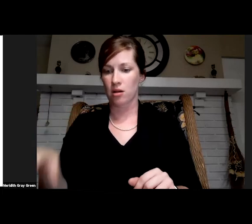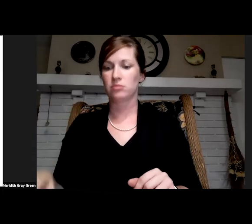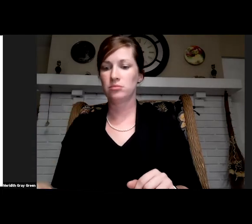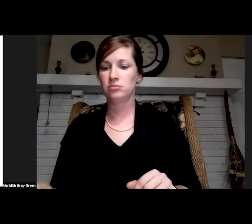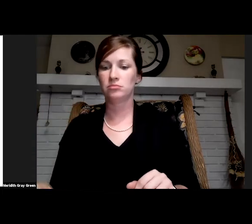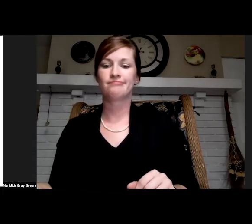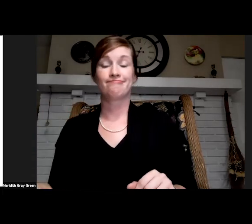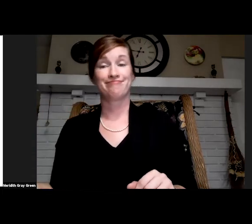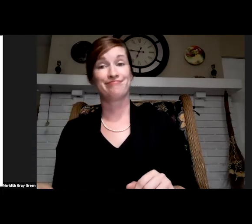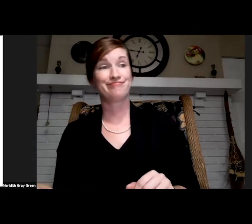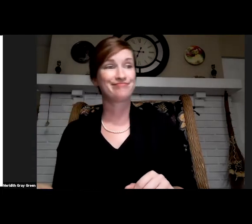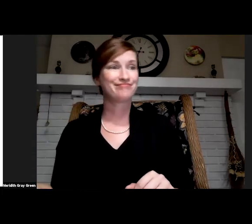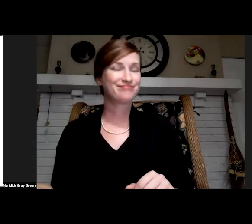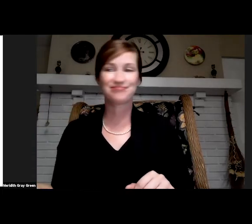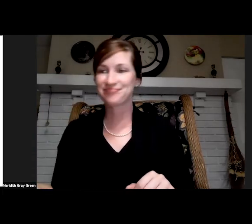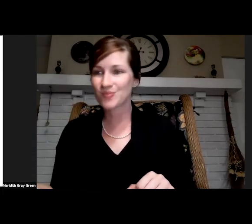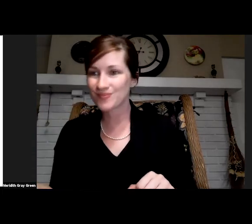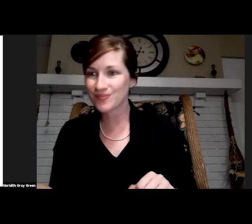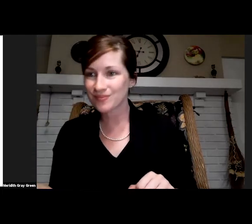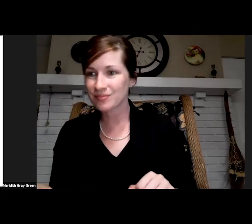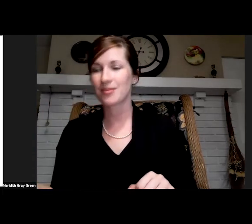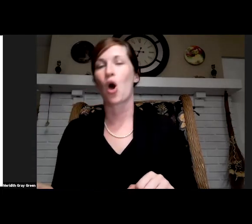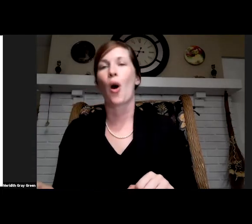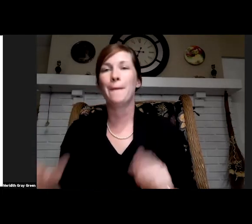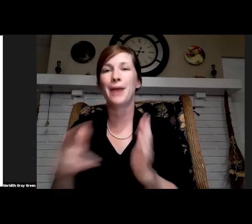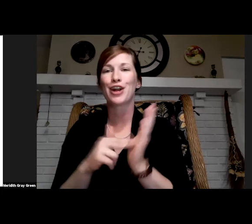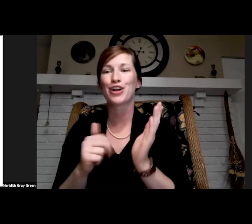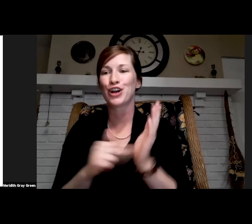So we have one here, Squaw Valley.